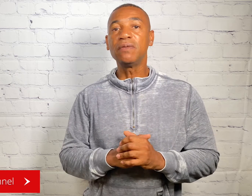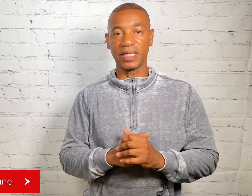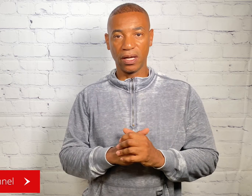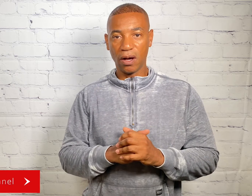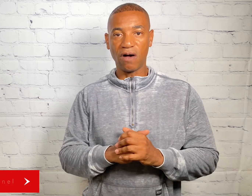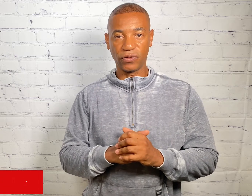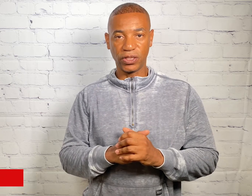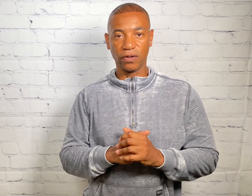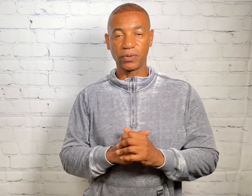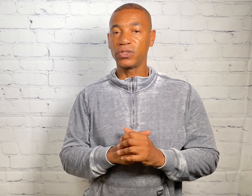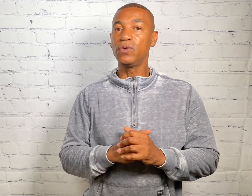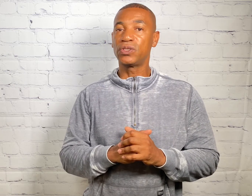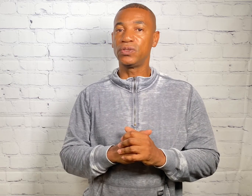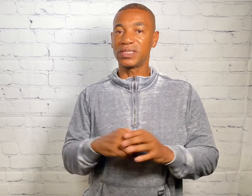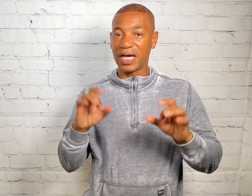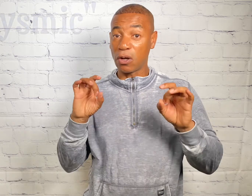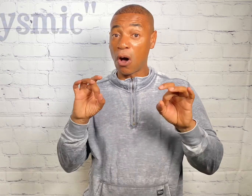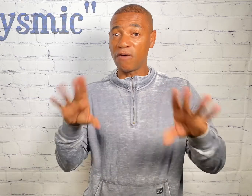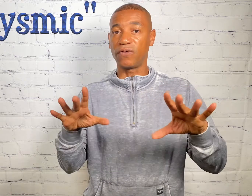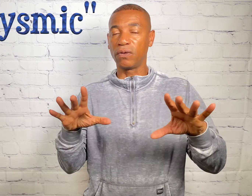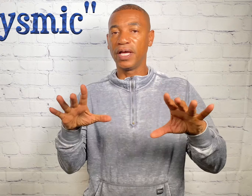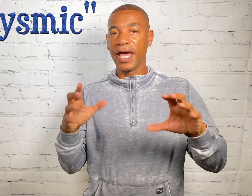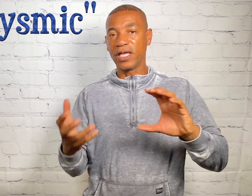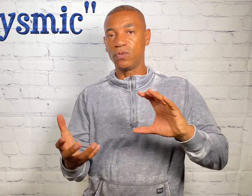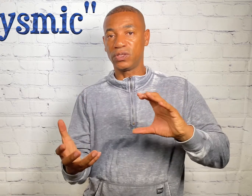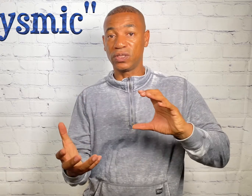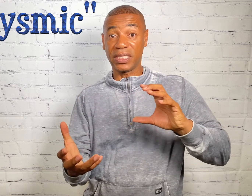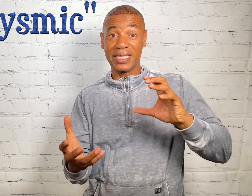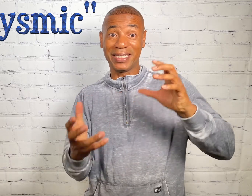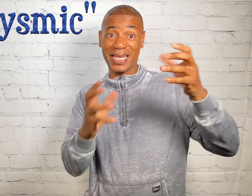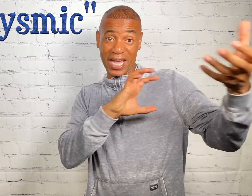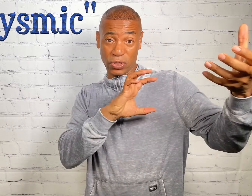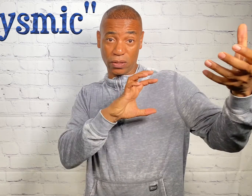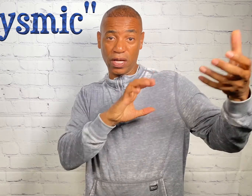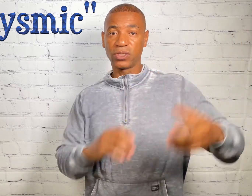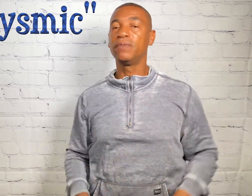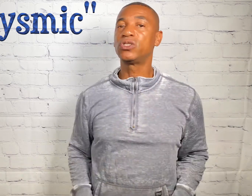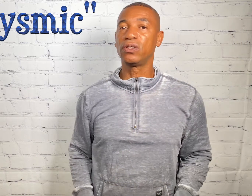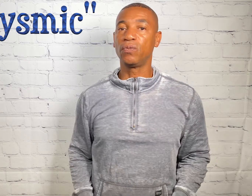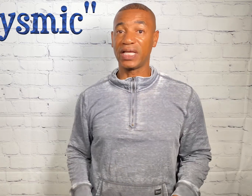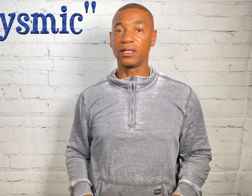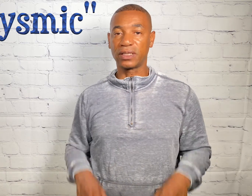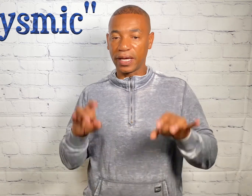extremely awful or terrible. So you would do the sign awful and you would do the sign disaster. So let me show you what that looks like.